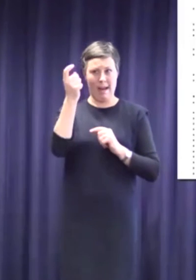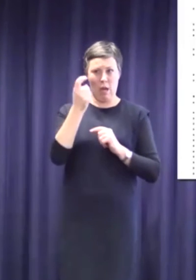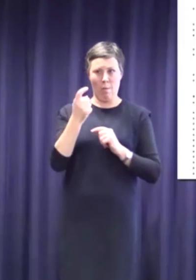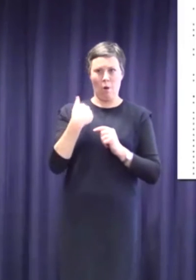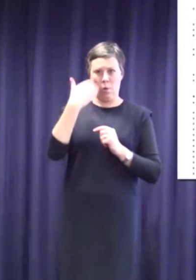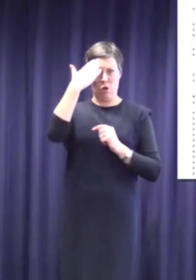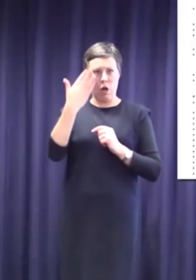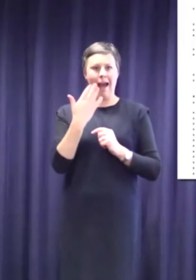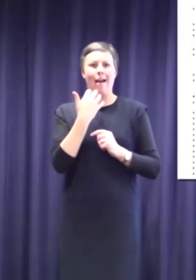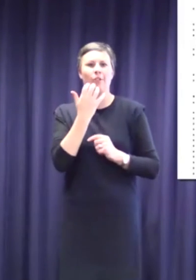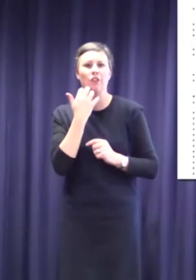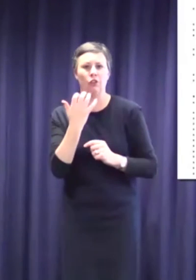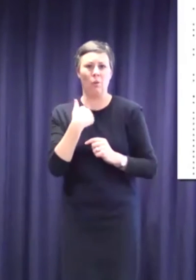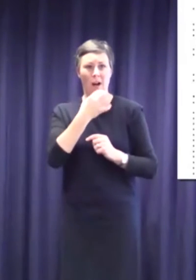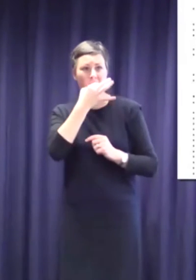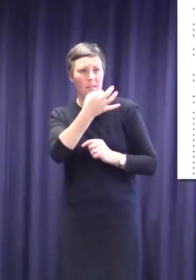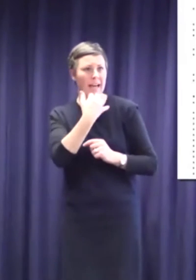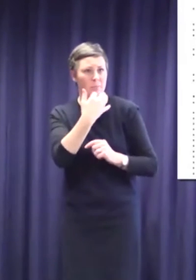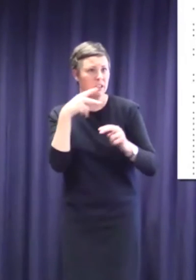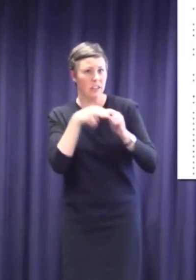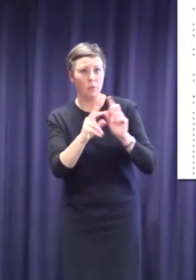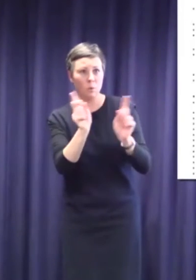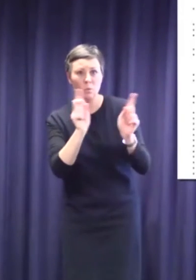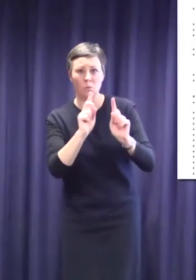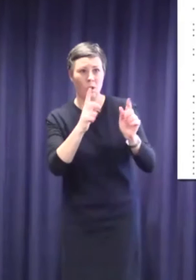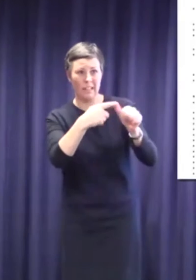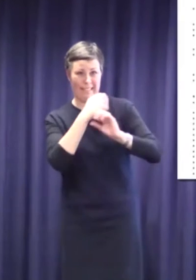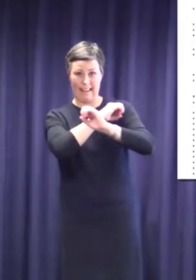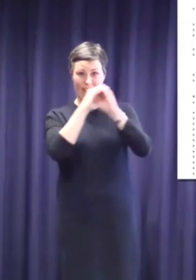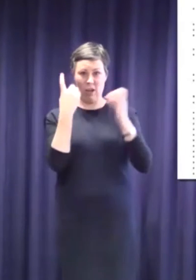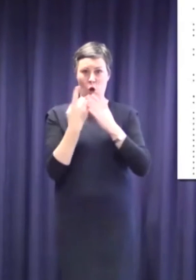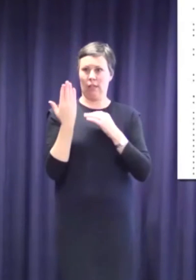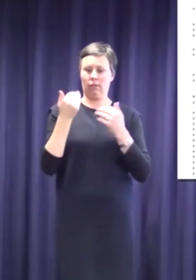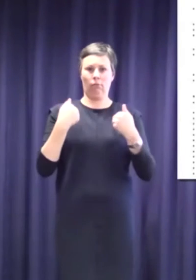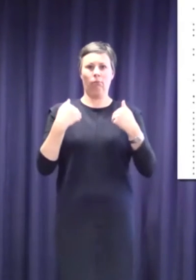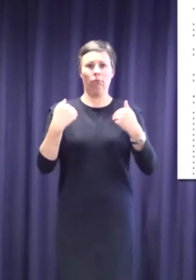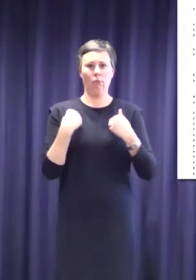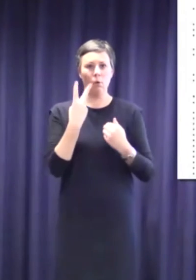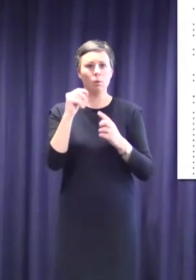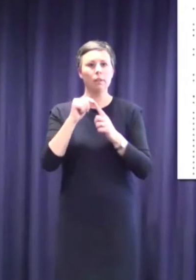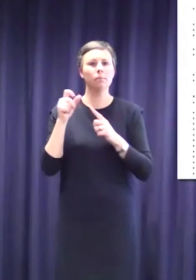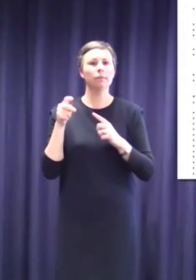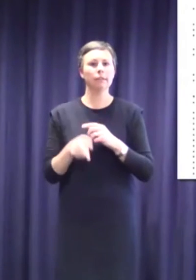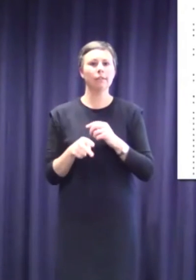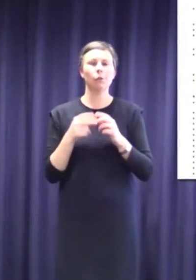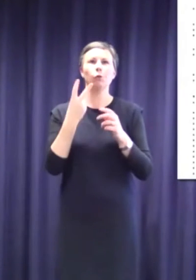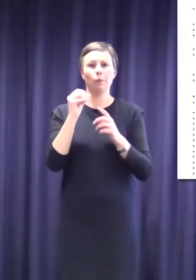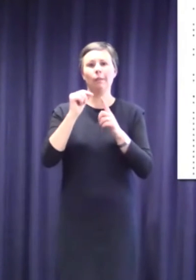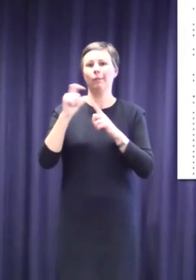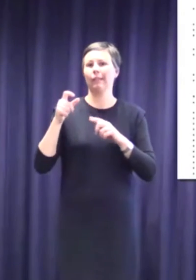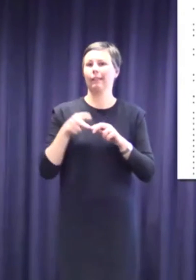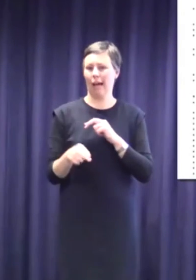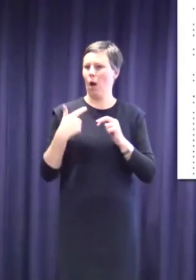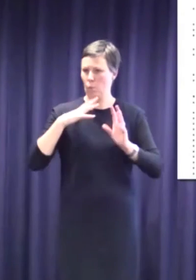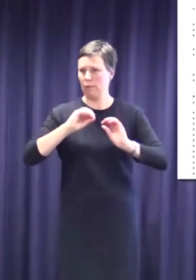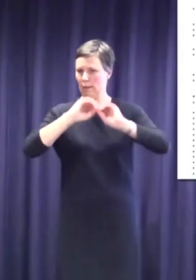And we kept asking and we couldn't get an answer. And we only got an answer very recently. So I just think it's important that we clarify that for all